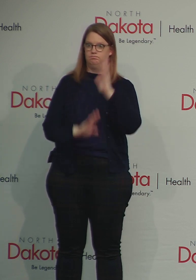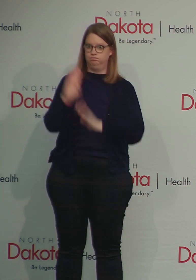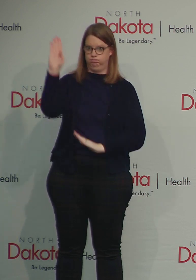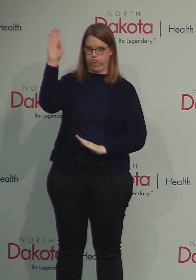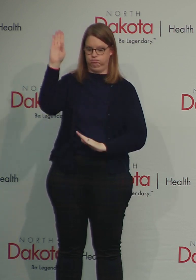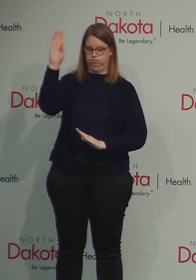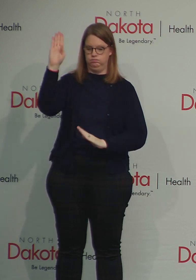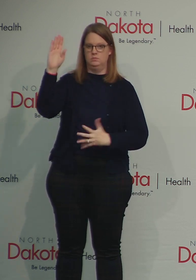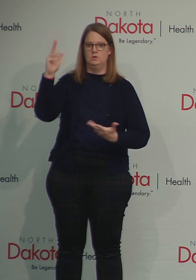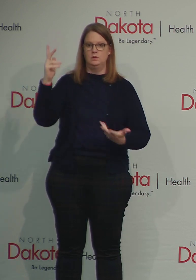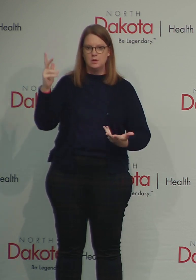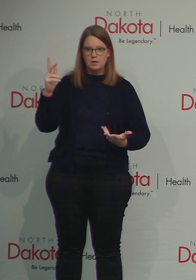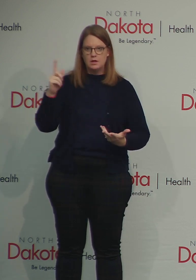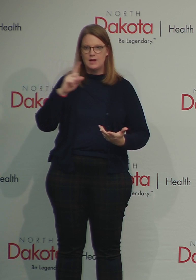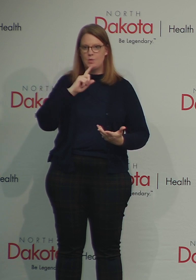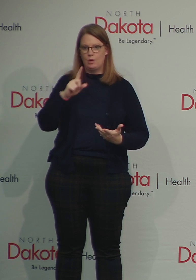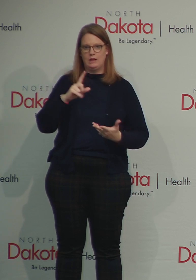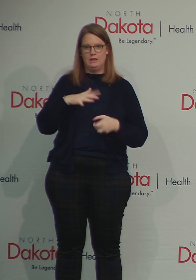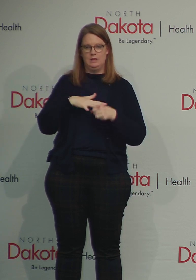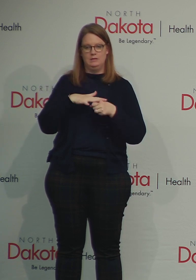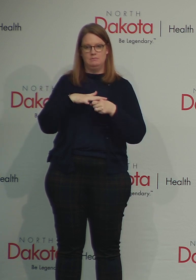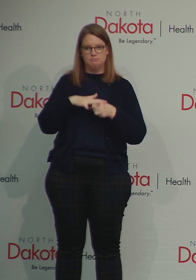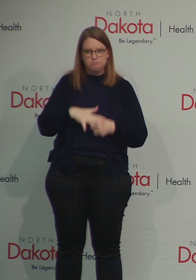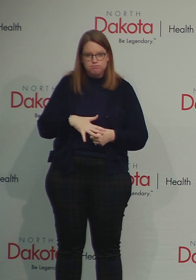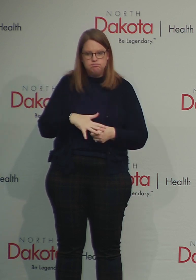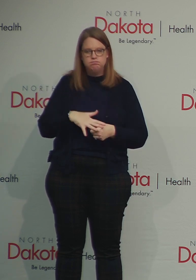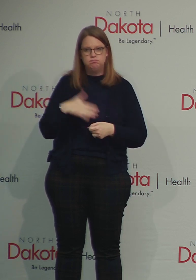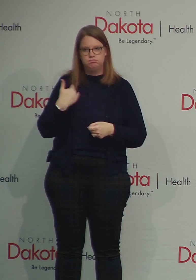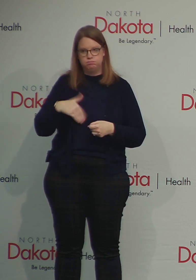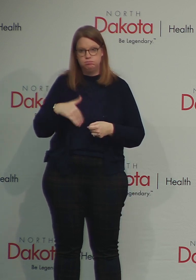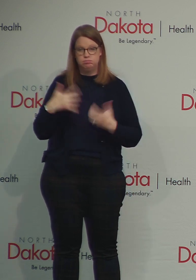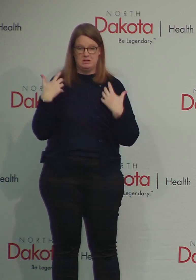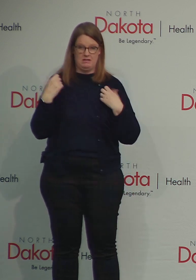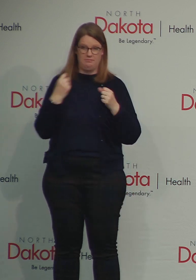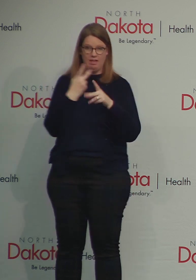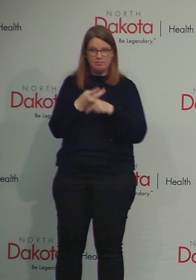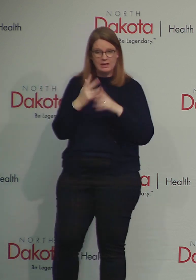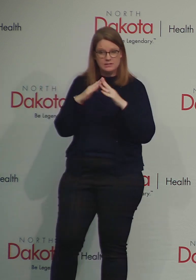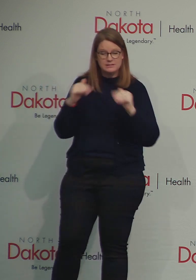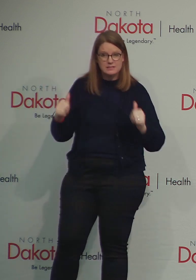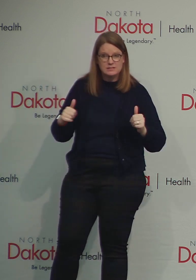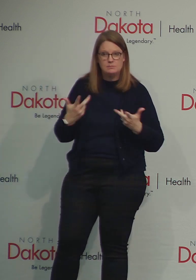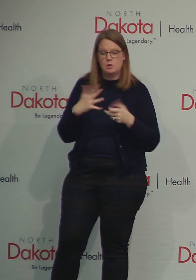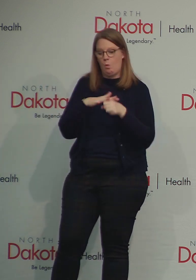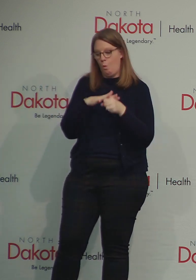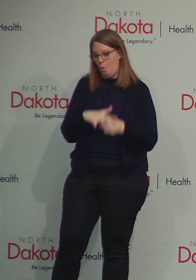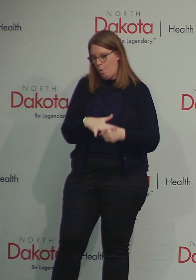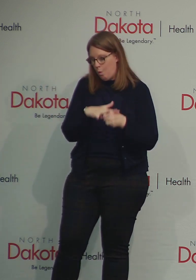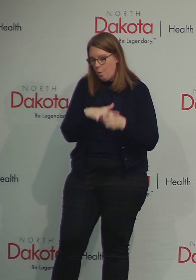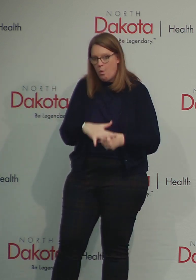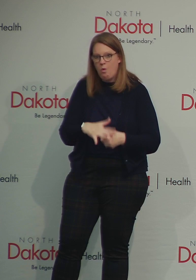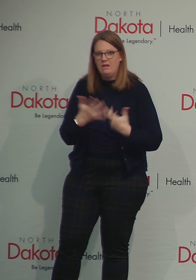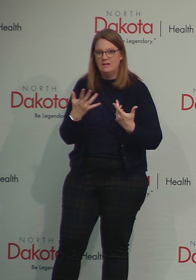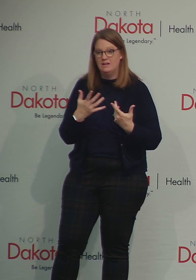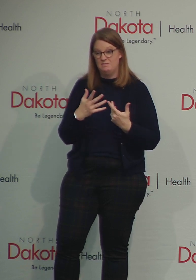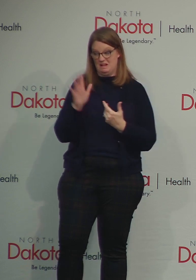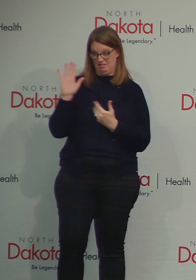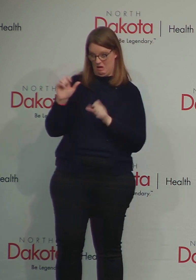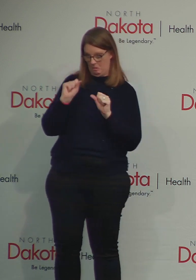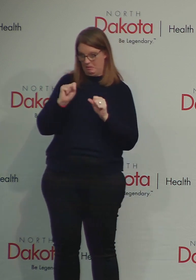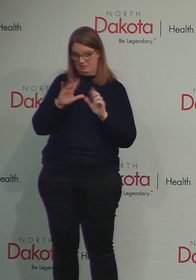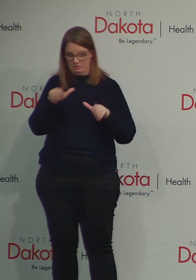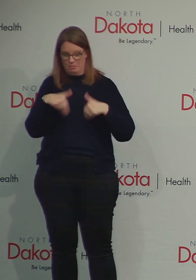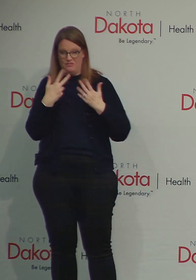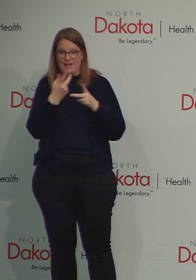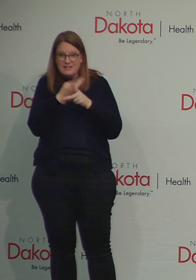and extreme pressure on our healthcare system's ability to deliver healthcare and hospital care